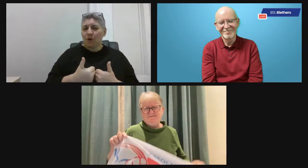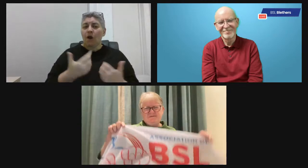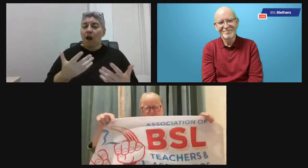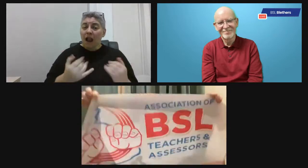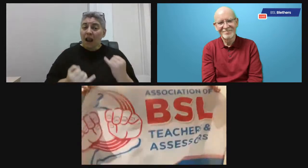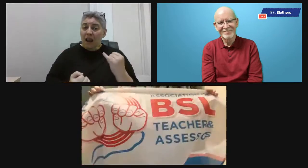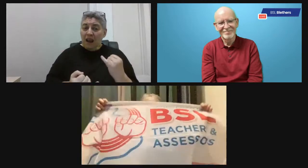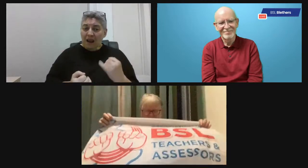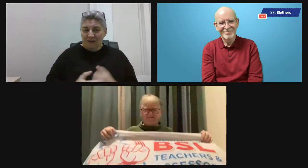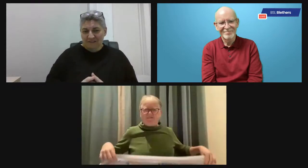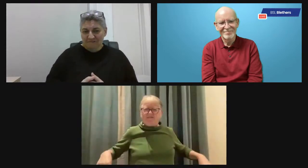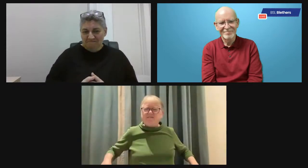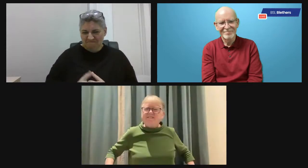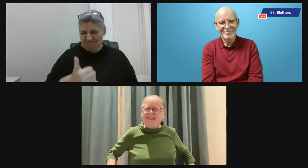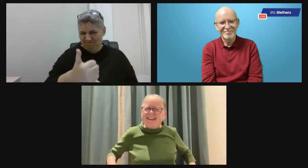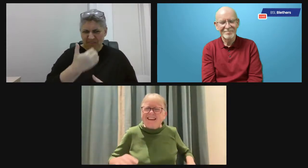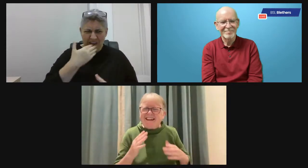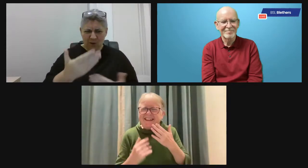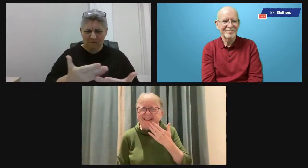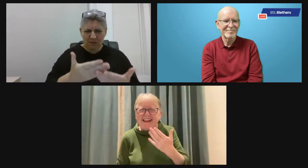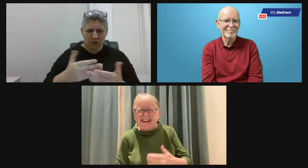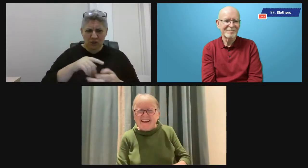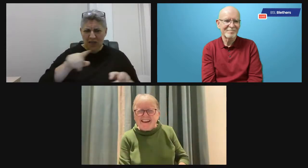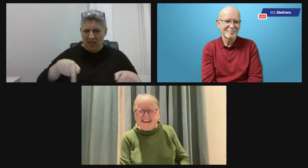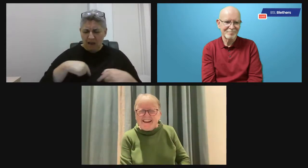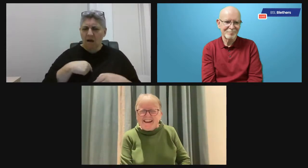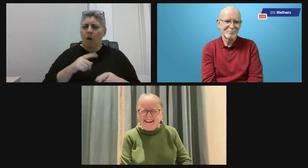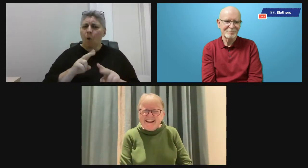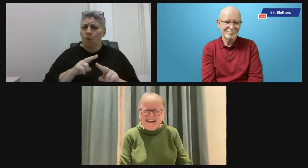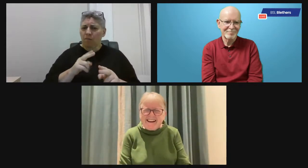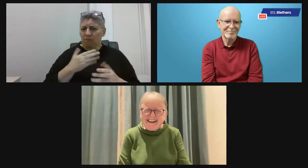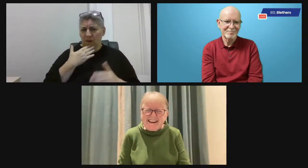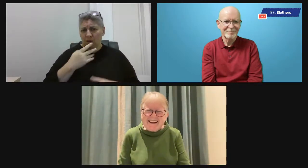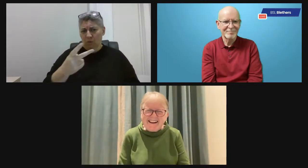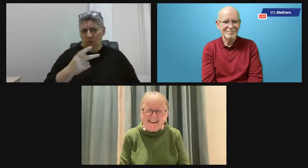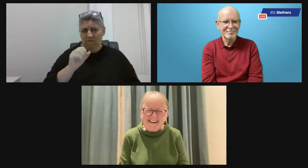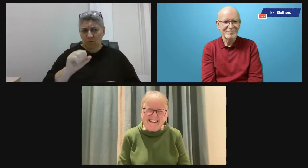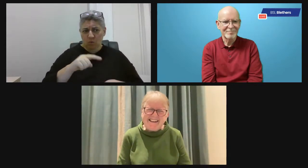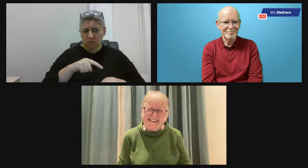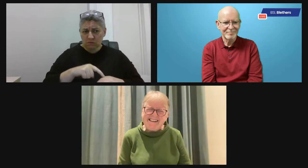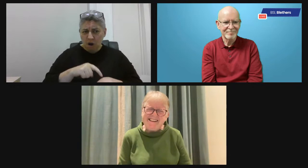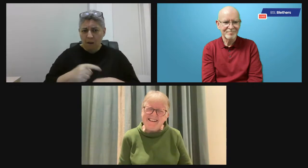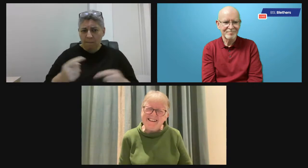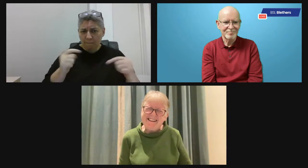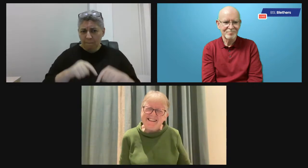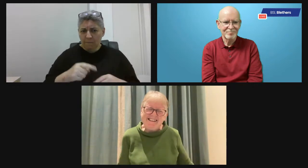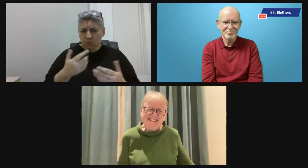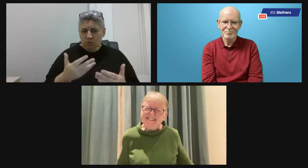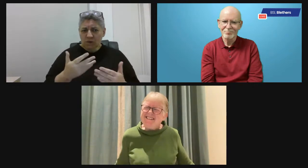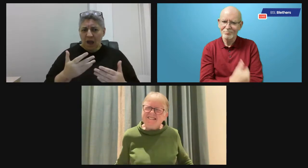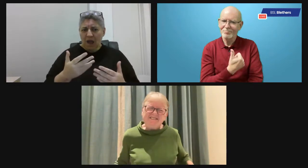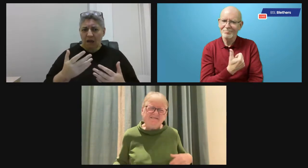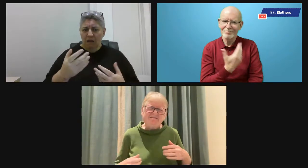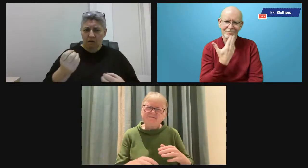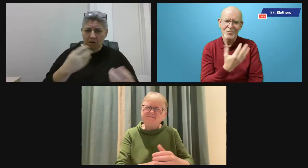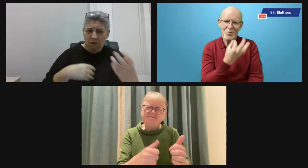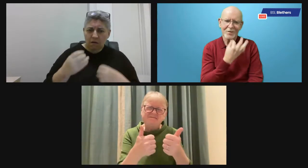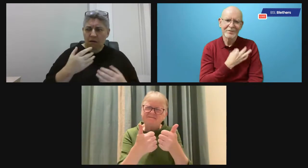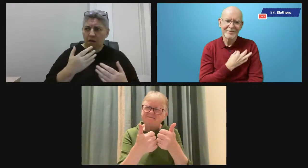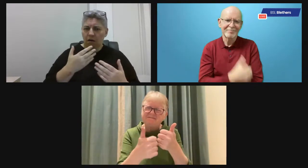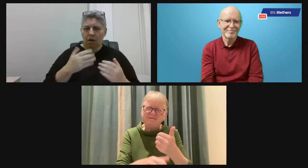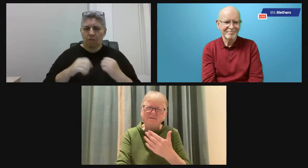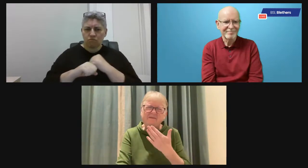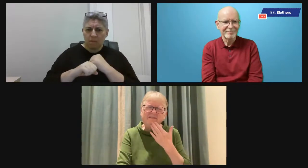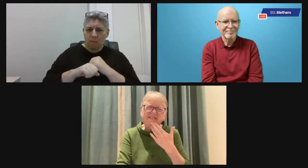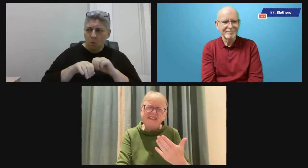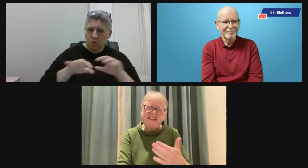well. Good idea. Love that. Thanks for Thank sharing, you. Emma. That's lovely. And thank you to both for our